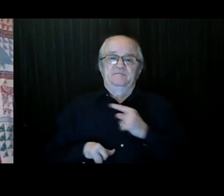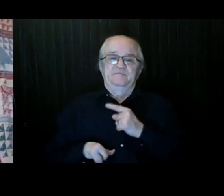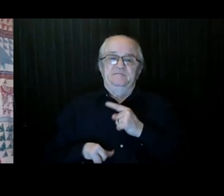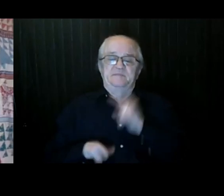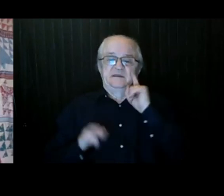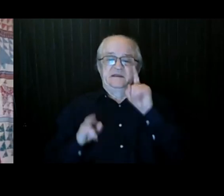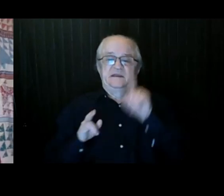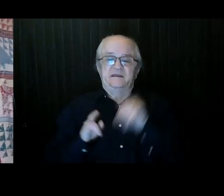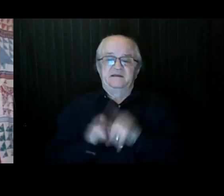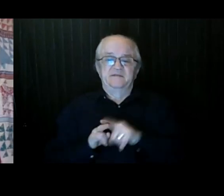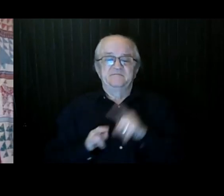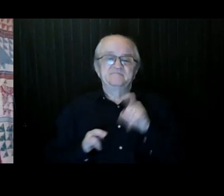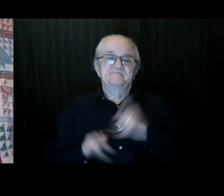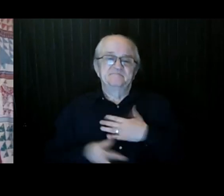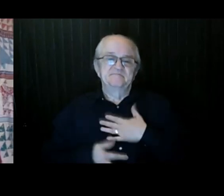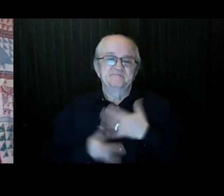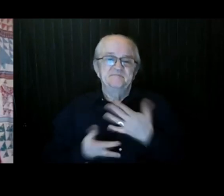truth I have to live with.